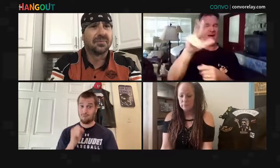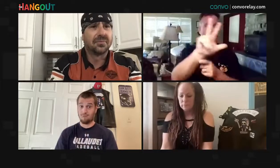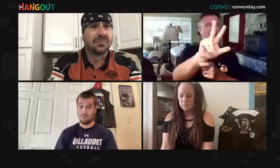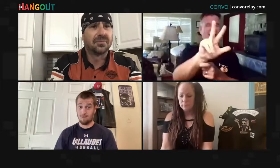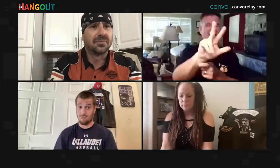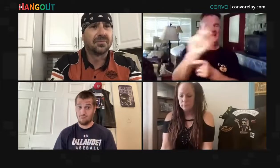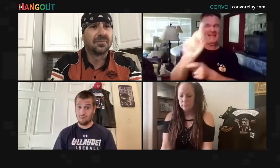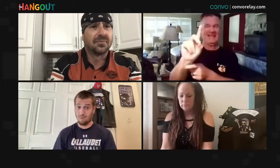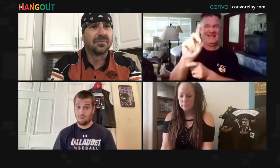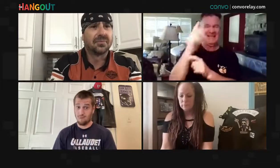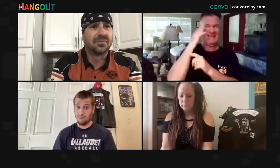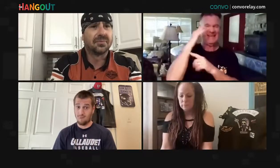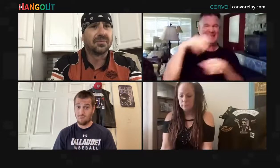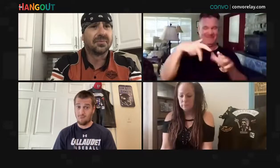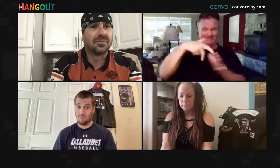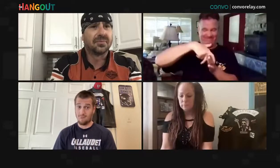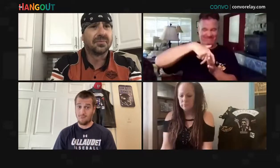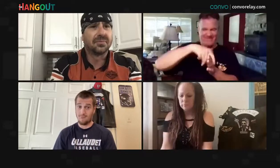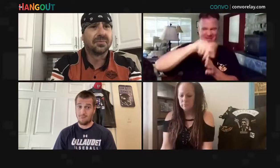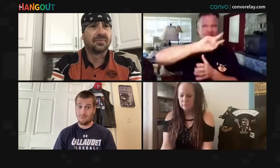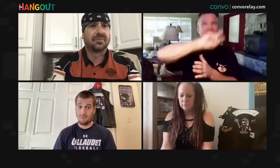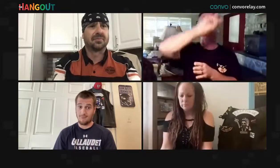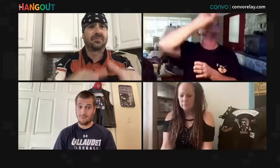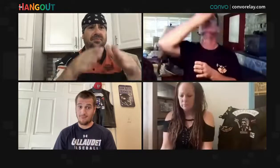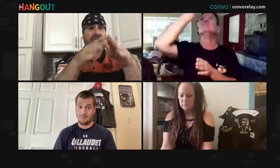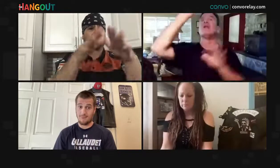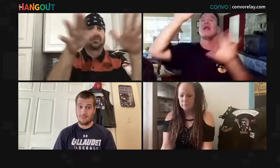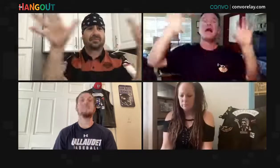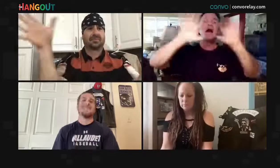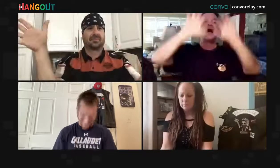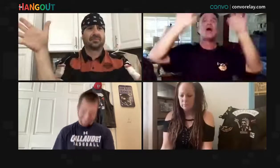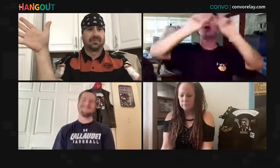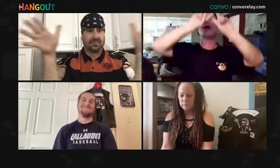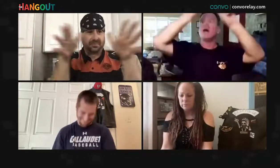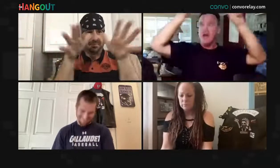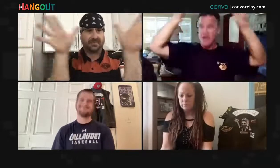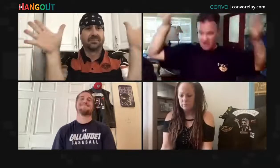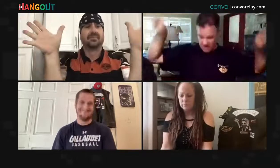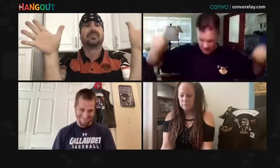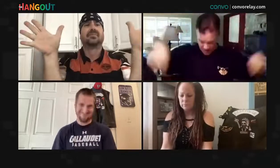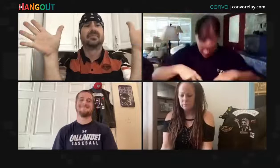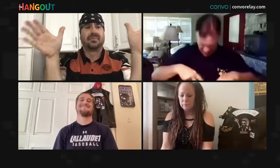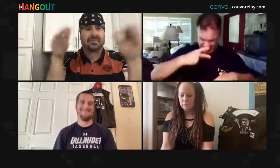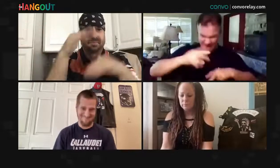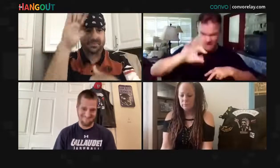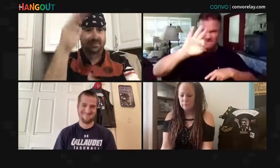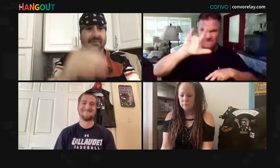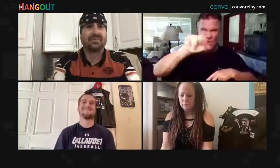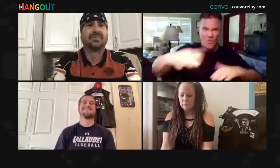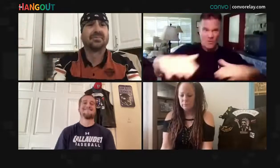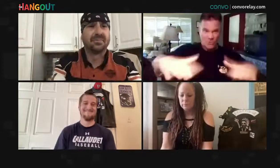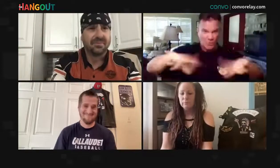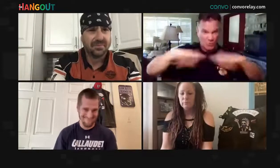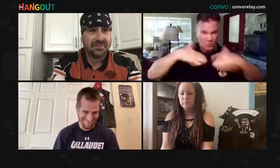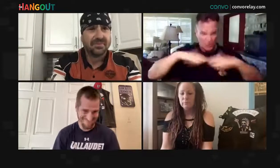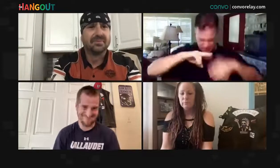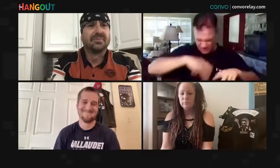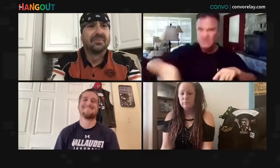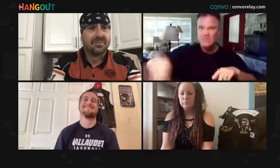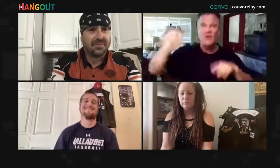to stop and see, and then 3D, you're able to pretty much look at the clouds, look everywhere. You can see it